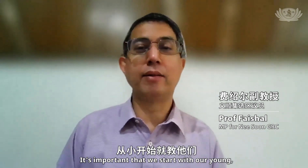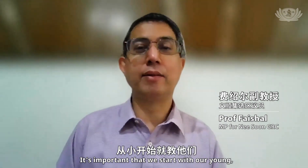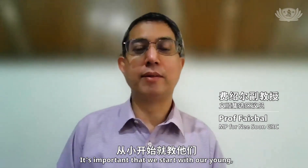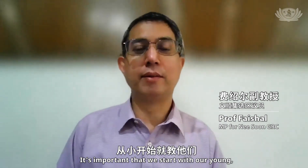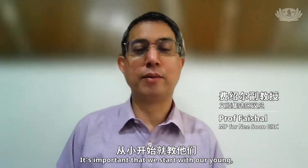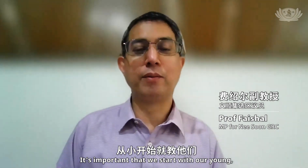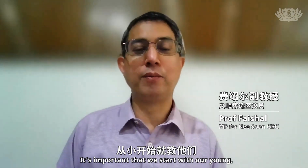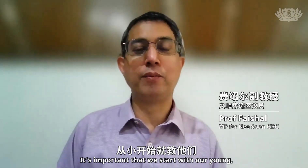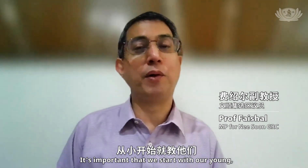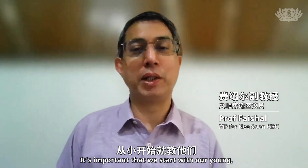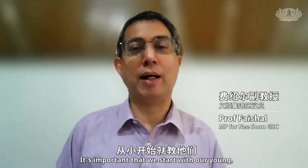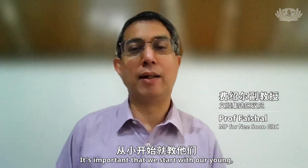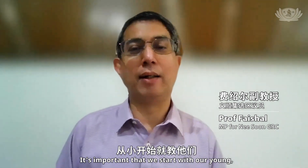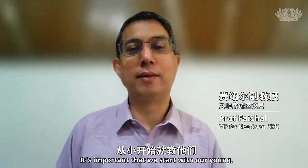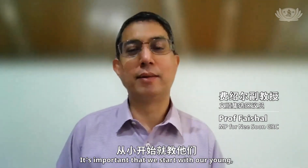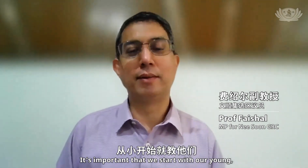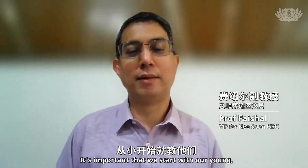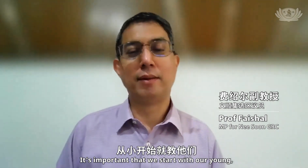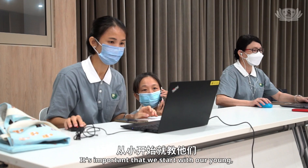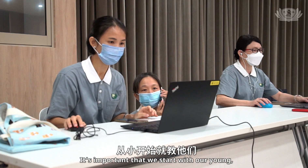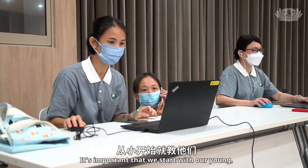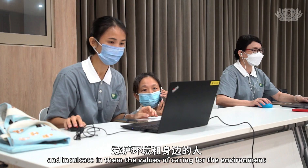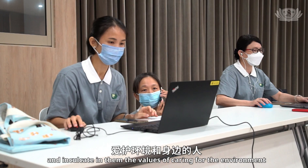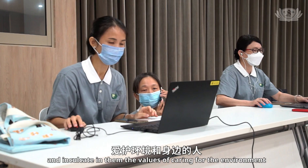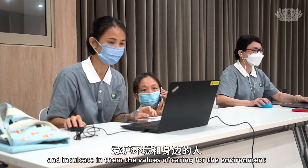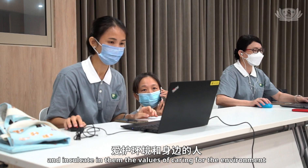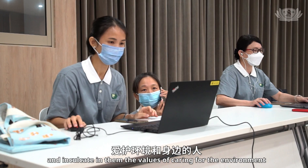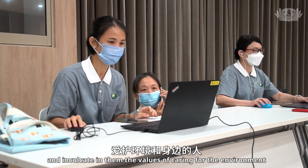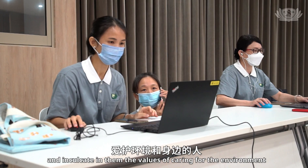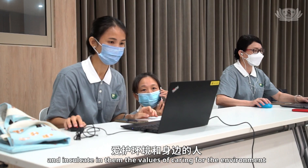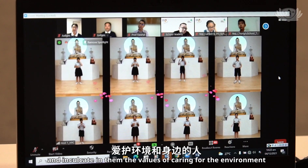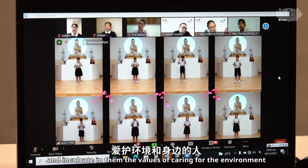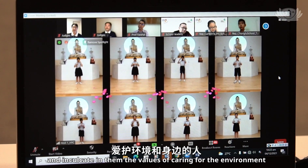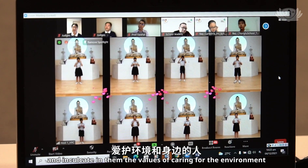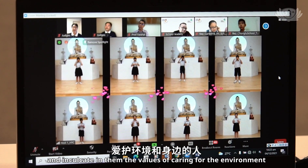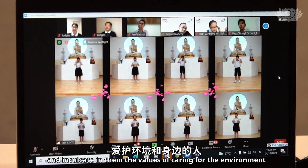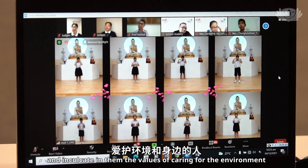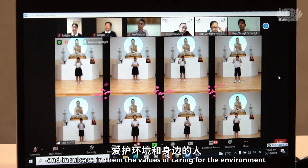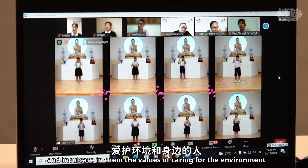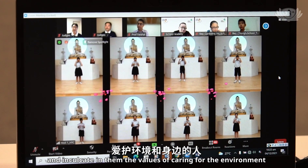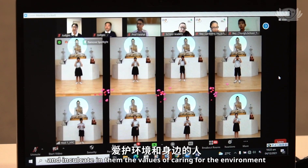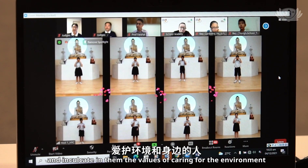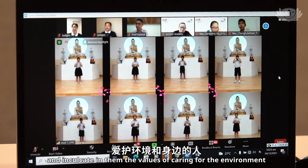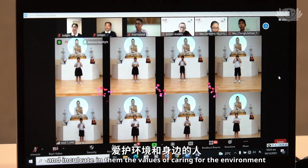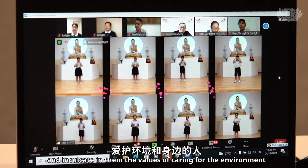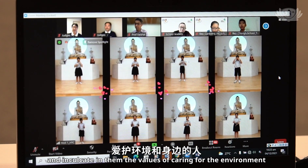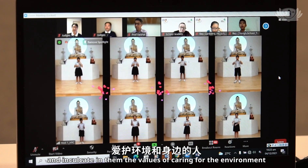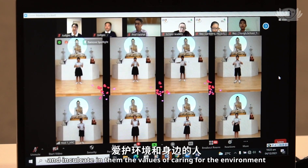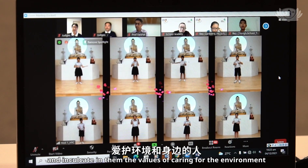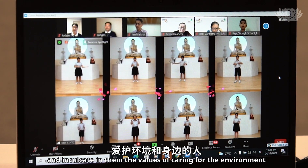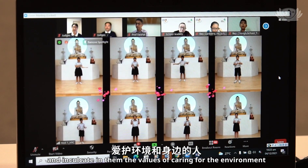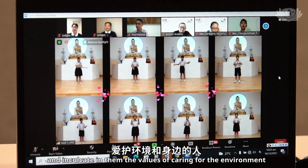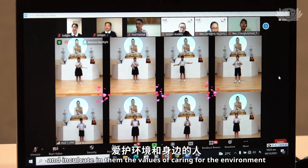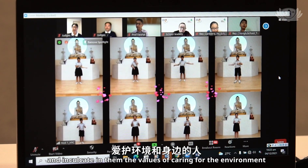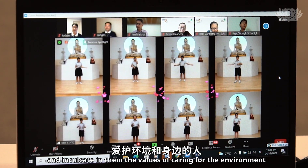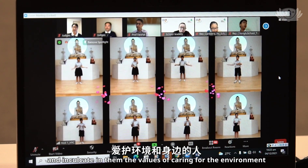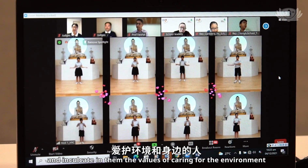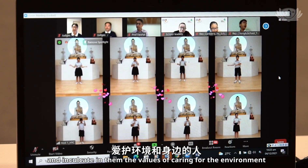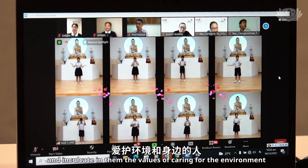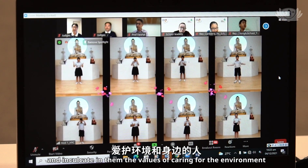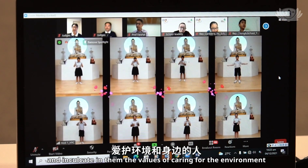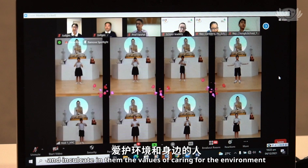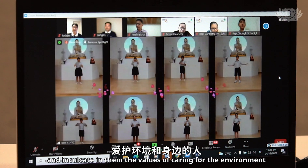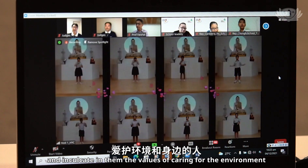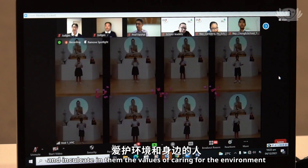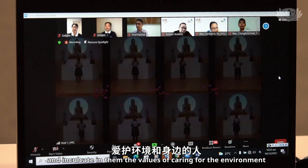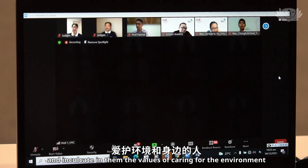start with our young and inculcate in them the values of caring for the